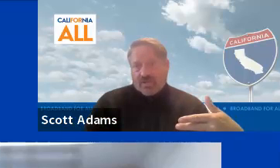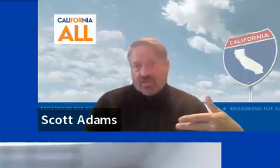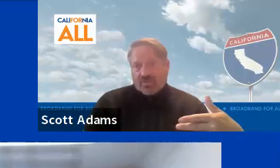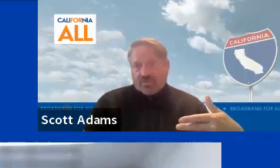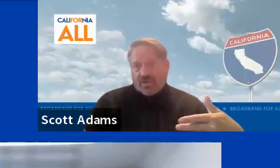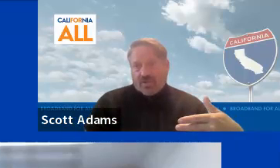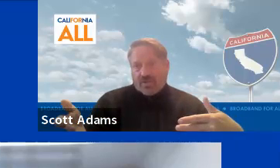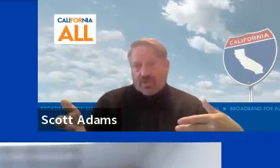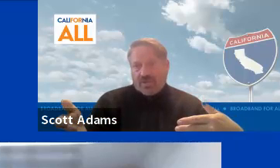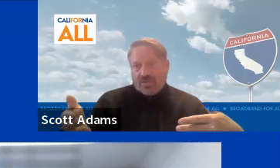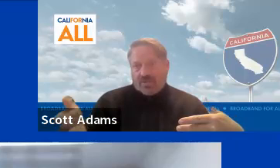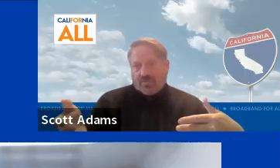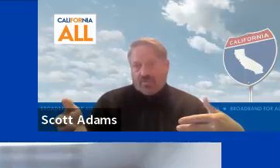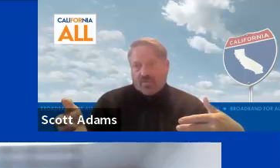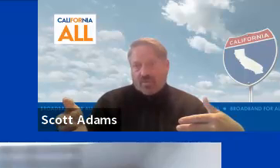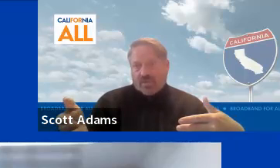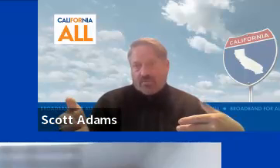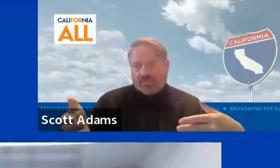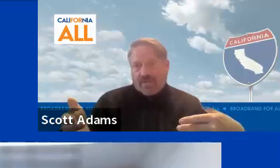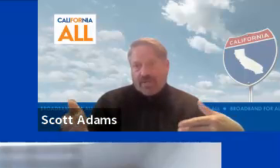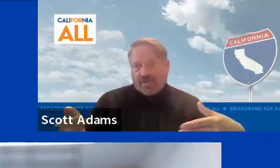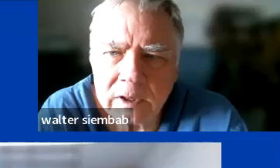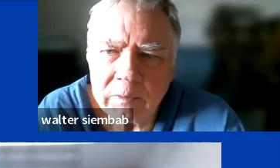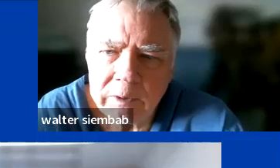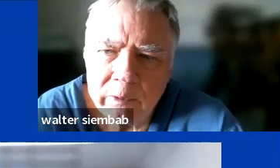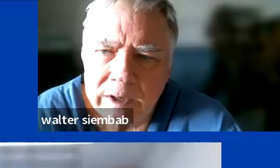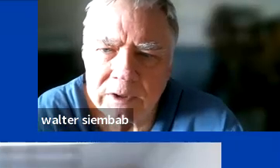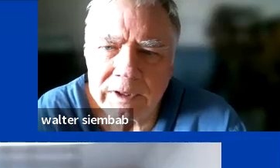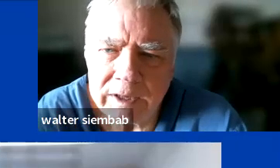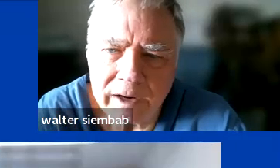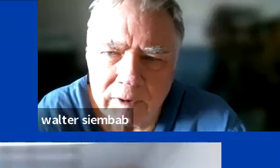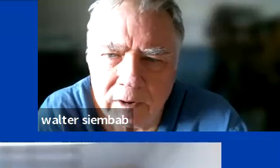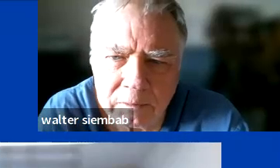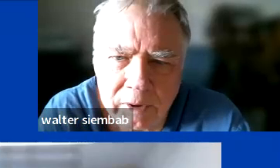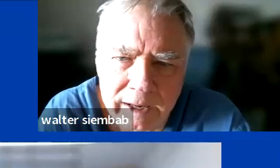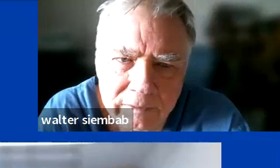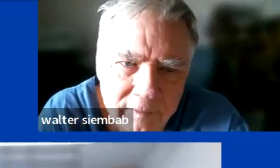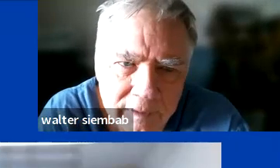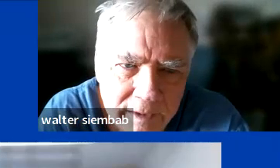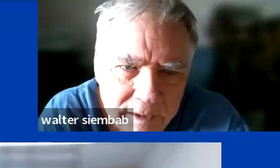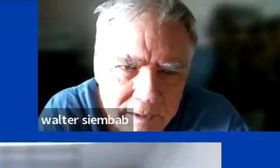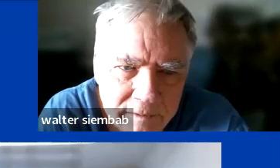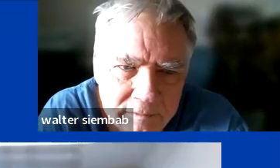can provide you to inform your plan. And understood, but we also want the data for our own plan.